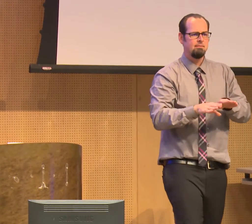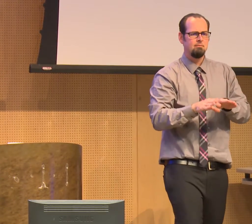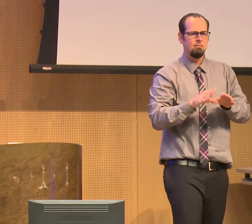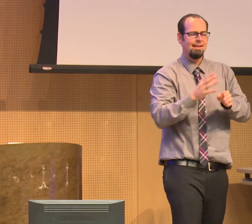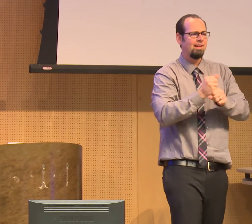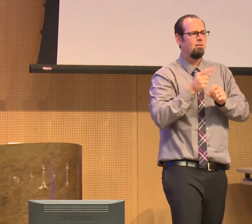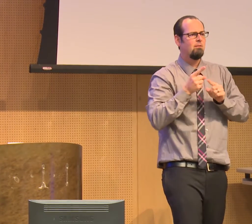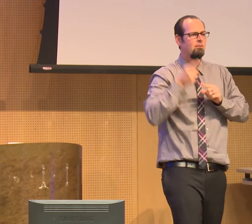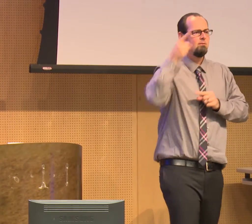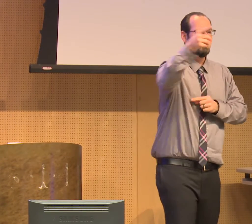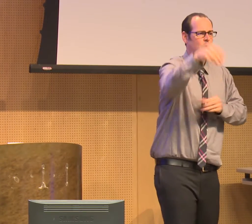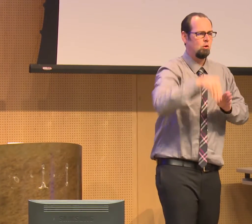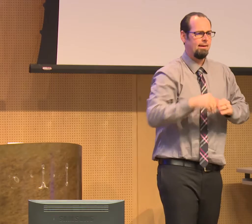in getting ahead in life.